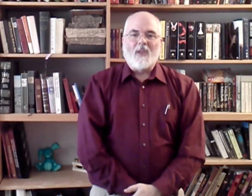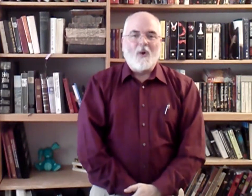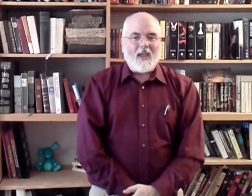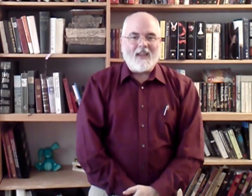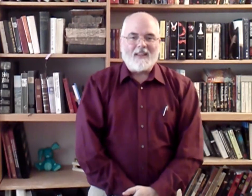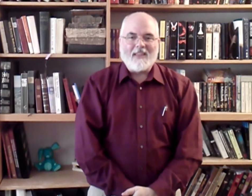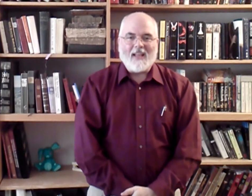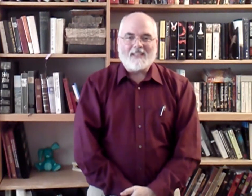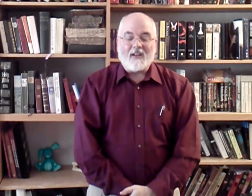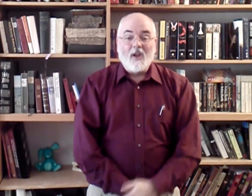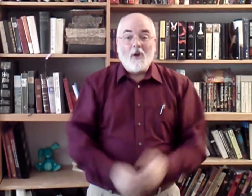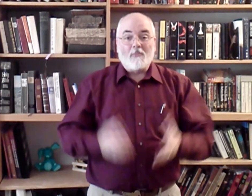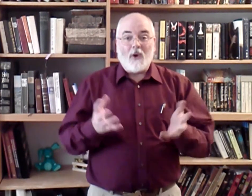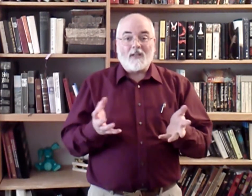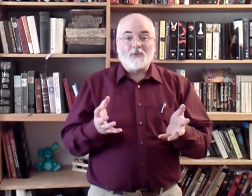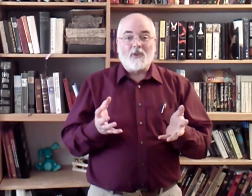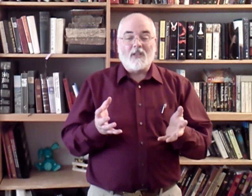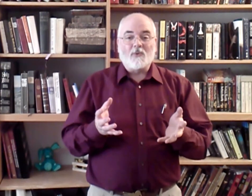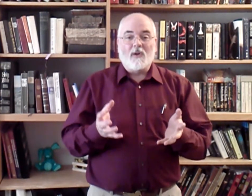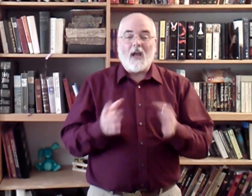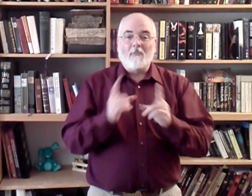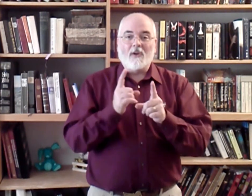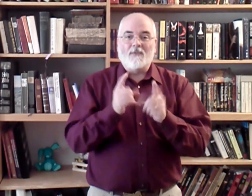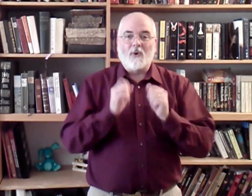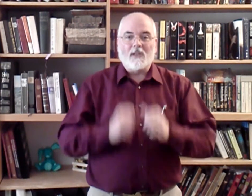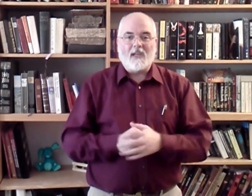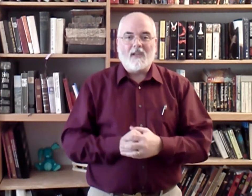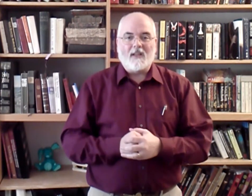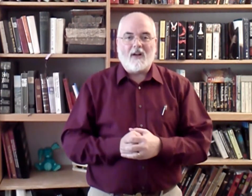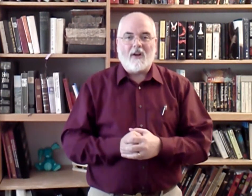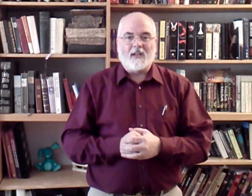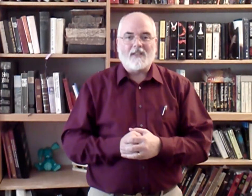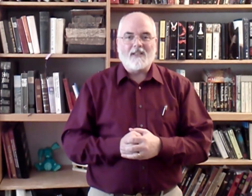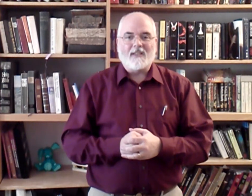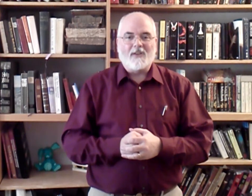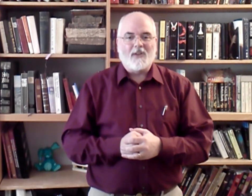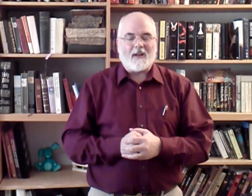Okay, that's it! Practice with this one. I'm looking forward to seeing you there at LTC. Good luck!